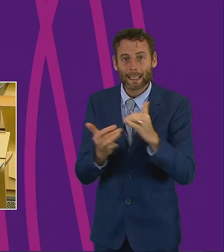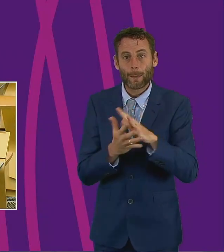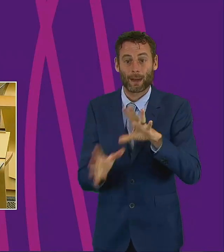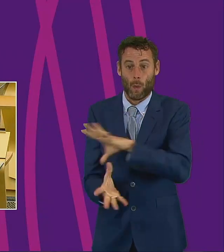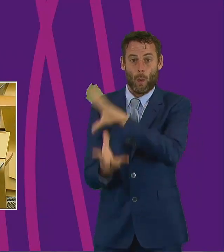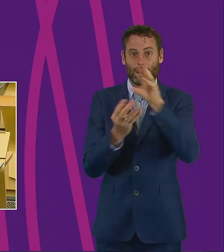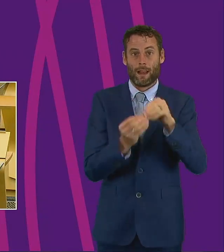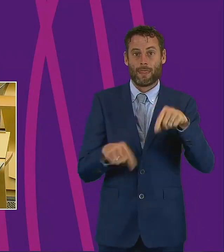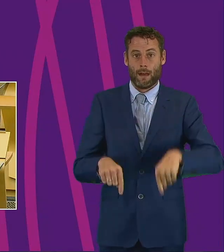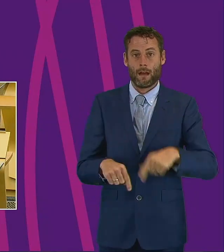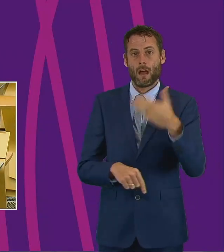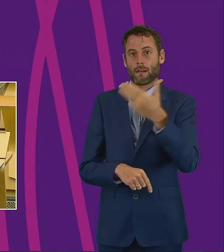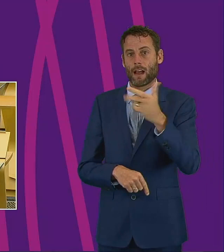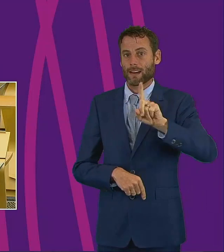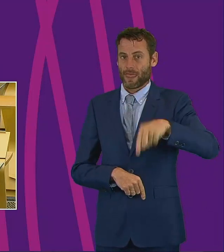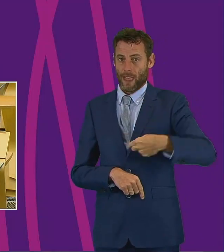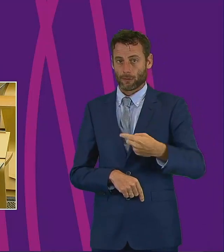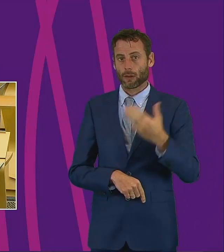cases now to